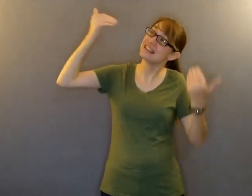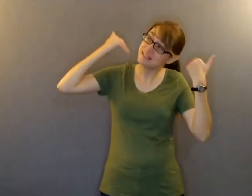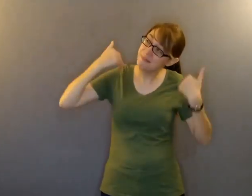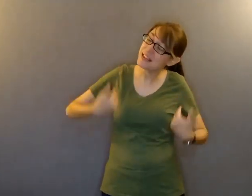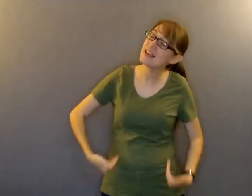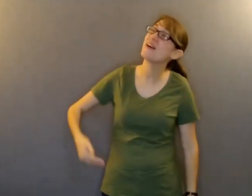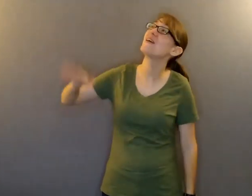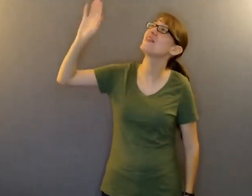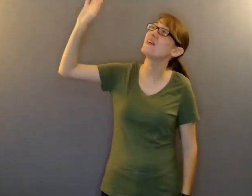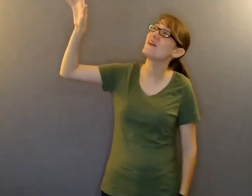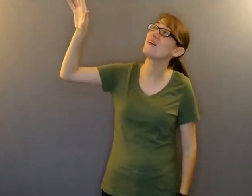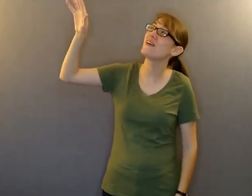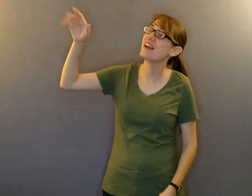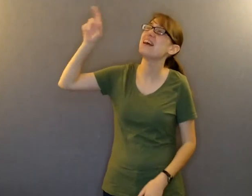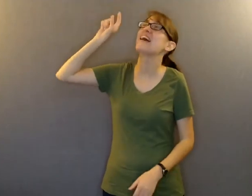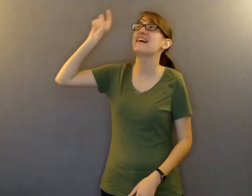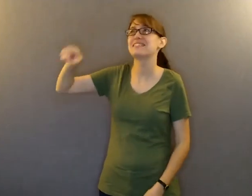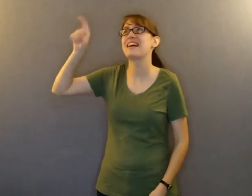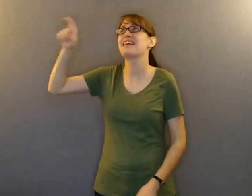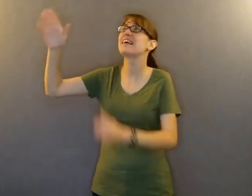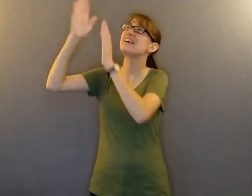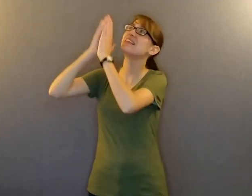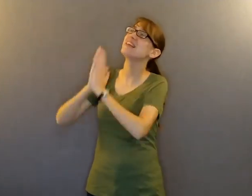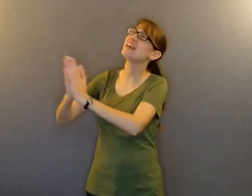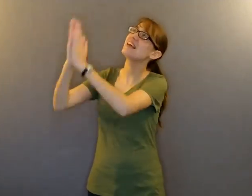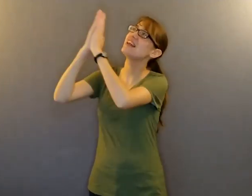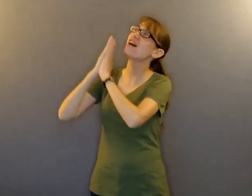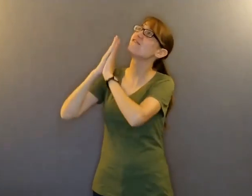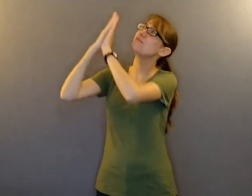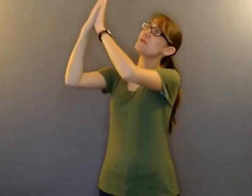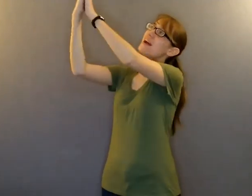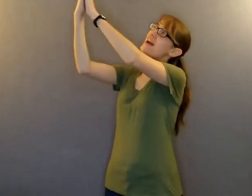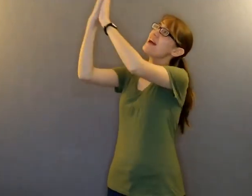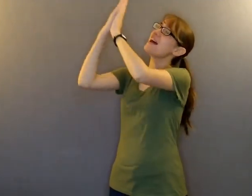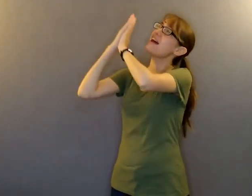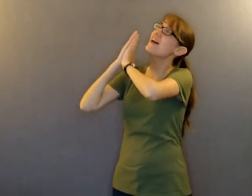It's me, oh Lord, standing in the need of prayer.